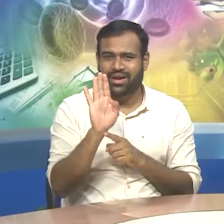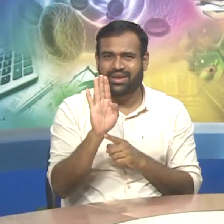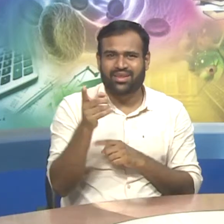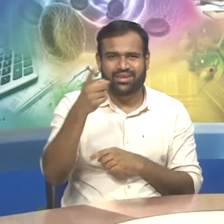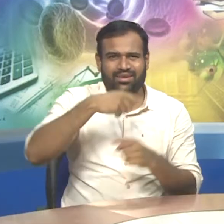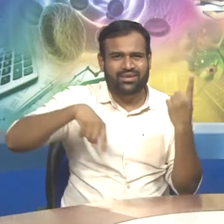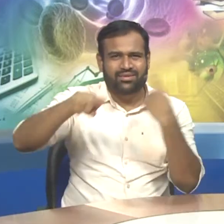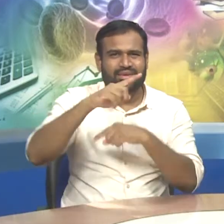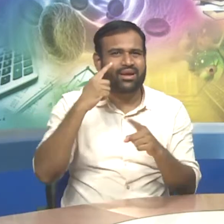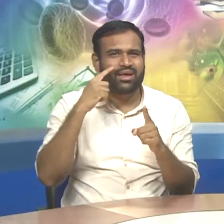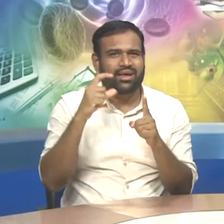Voters list.